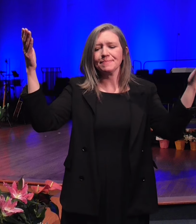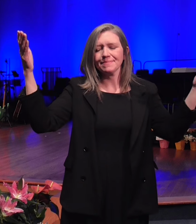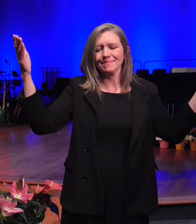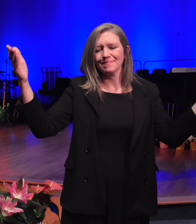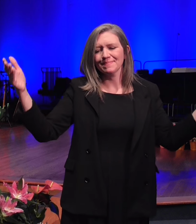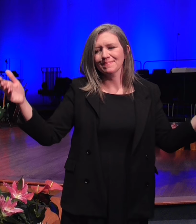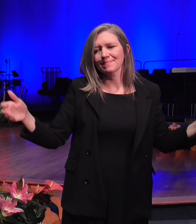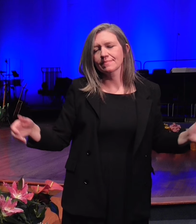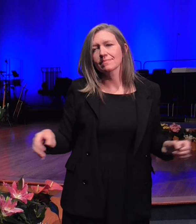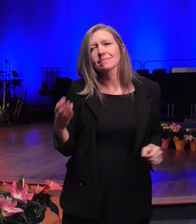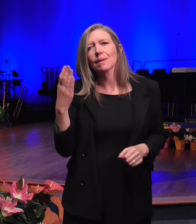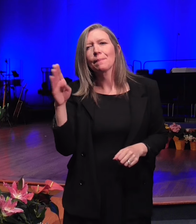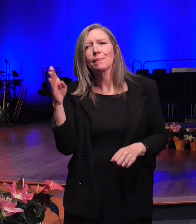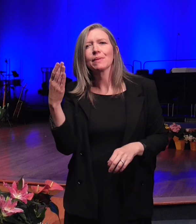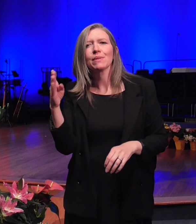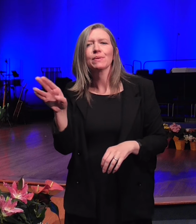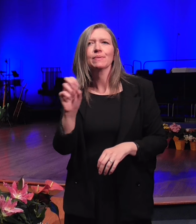skies, blue